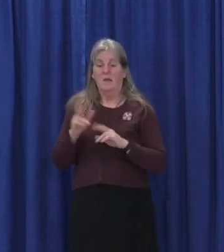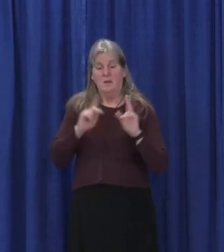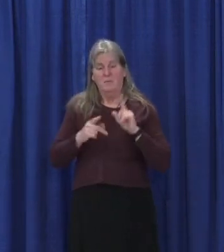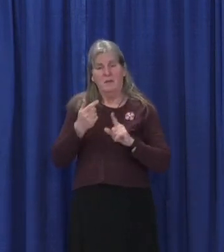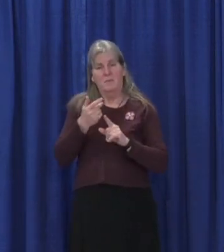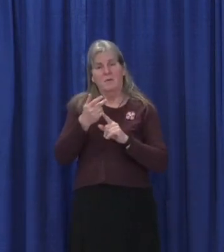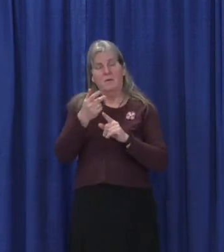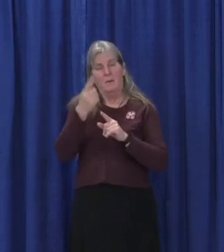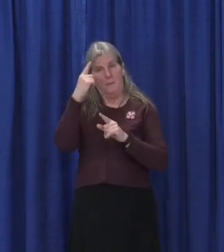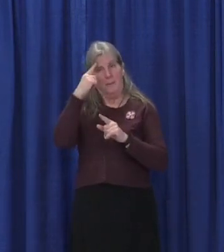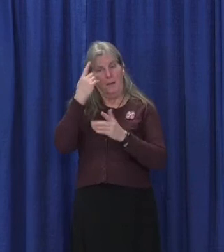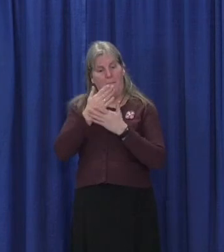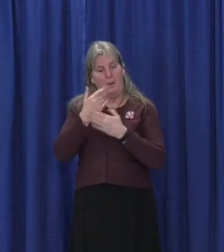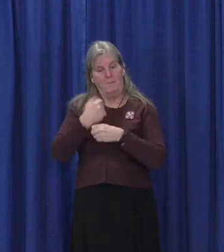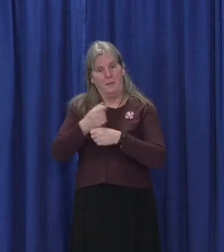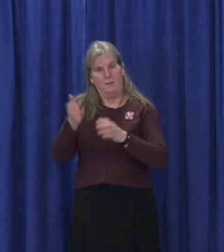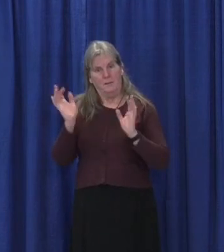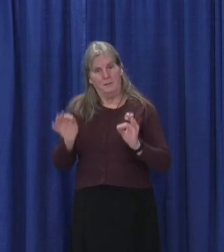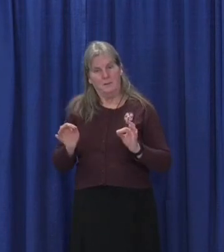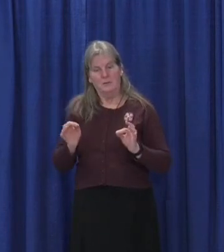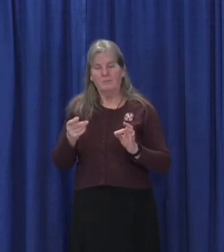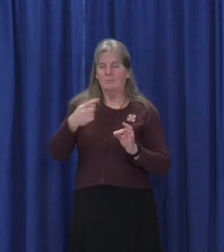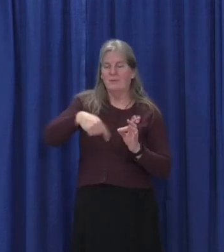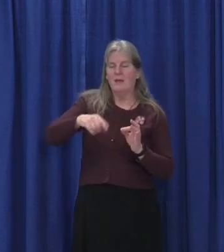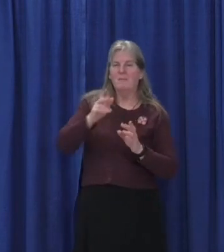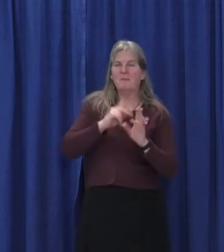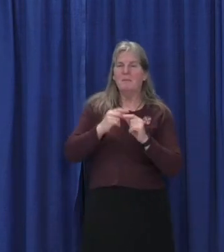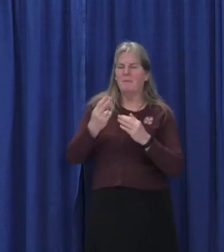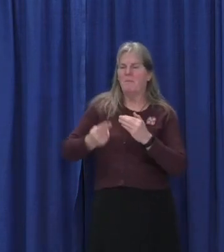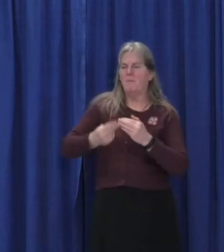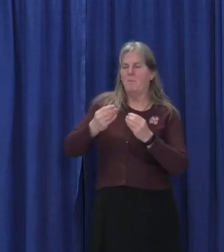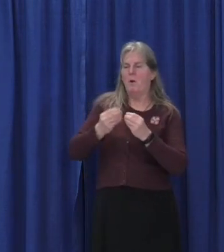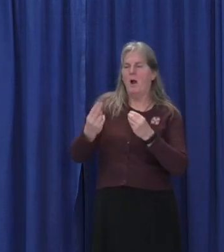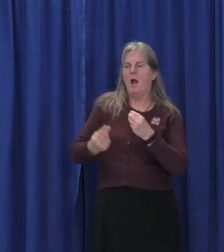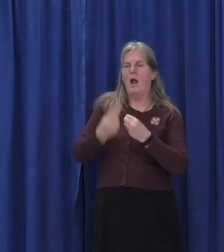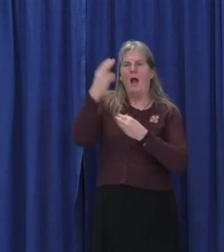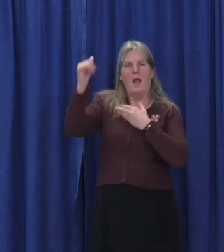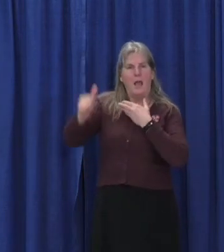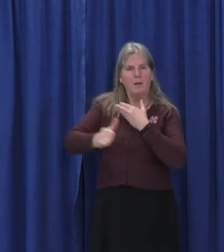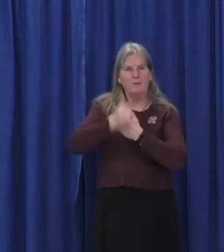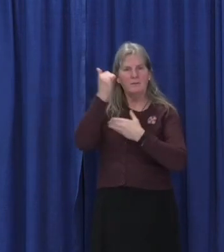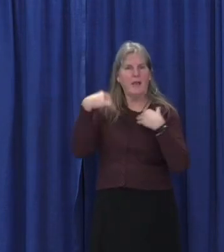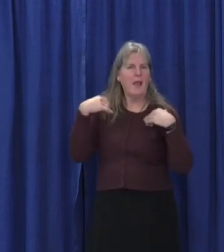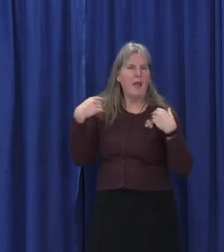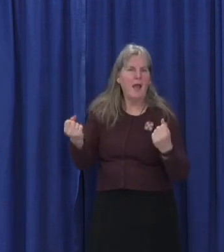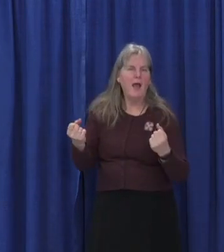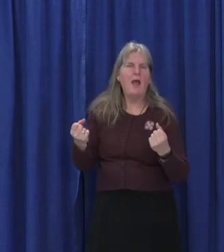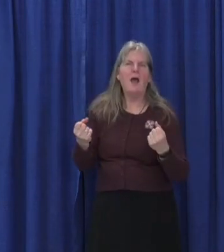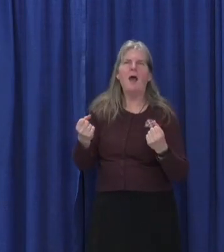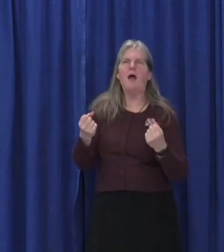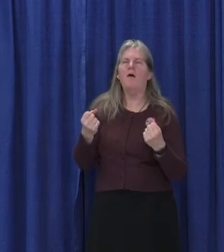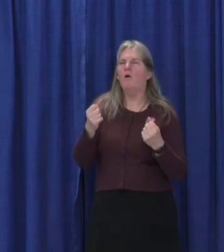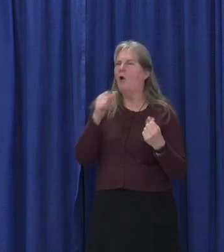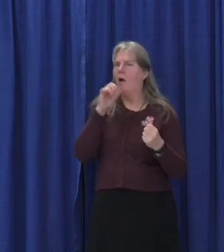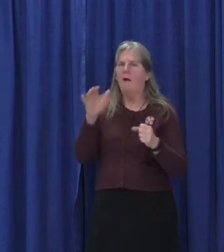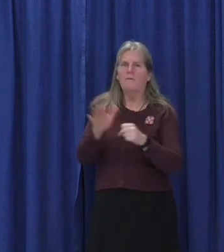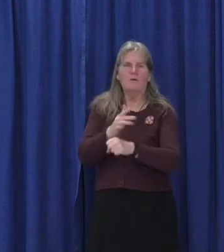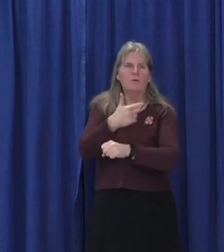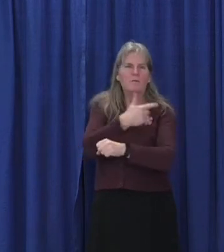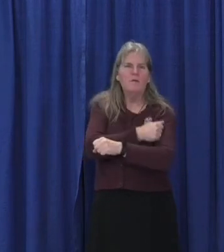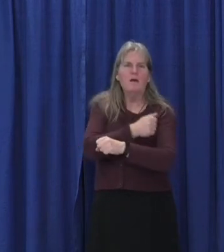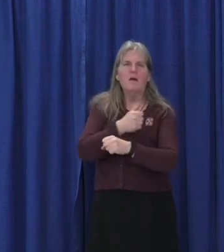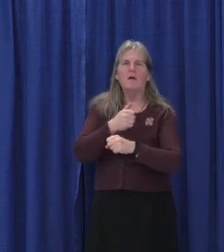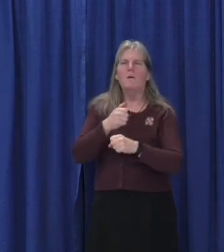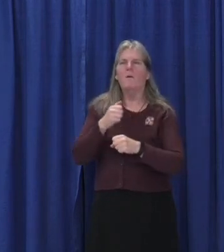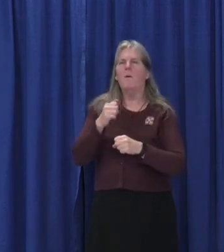take caution, particularly those people who are at higher risk of severe disease. So that's people who are not fully vaccinated,